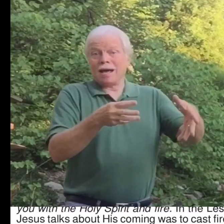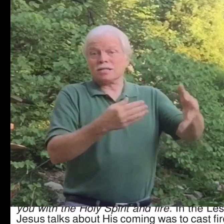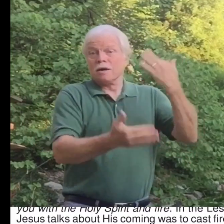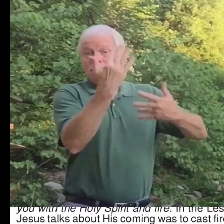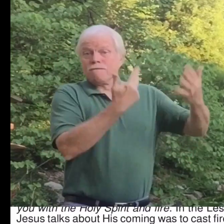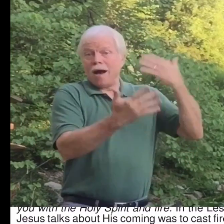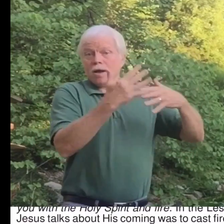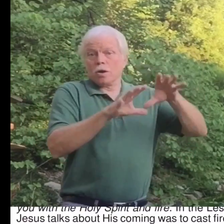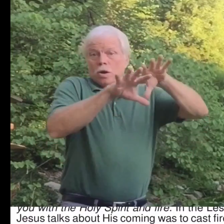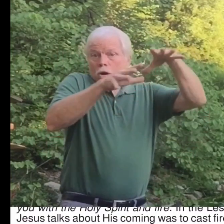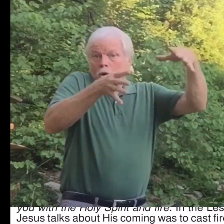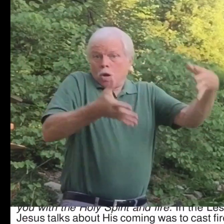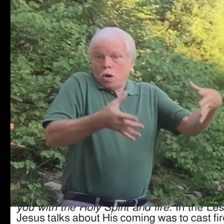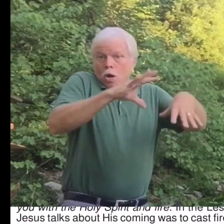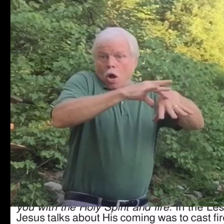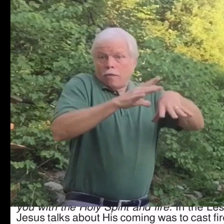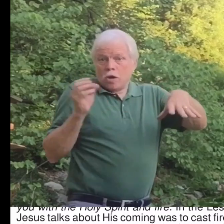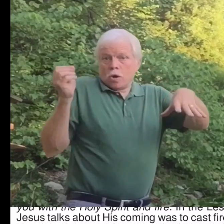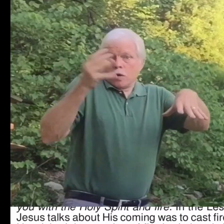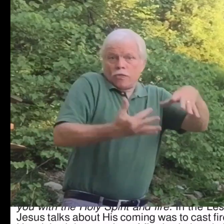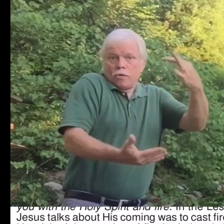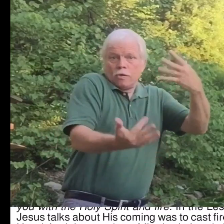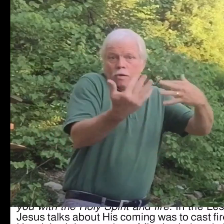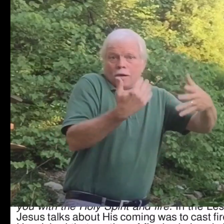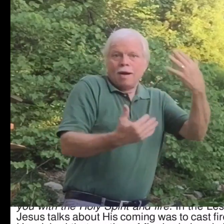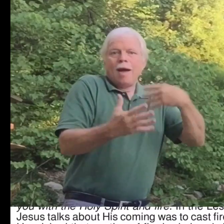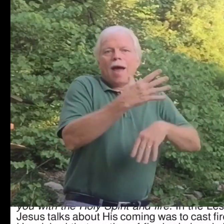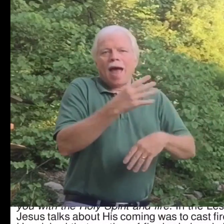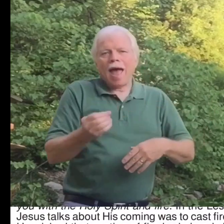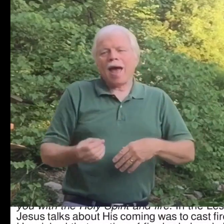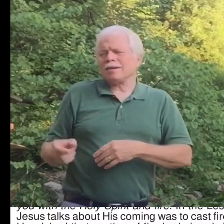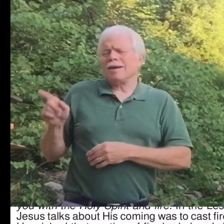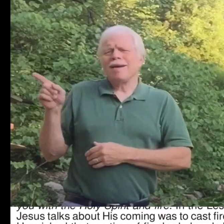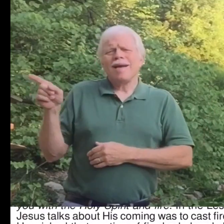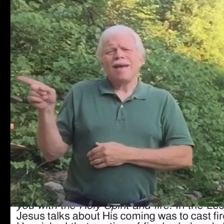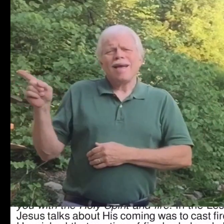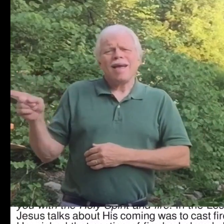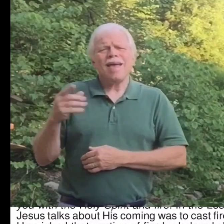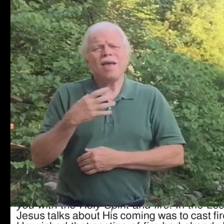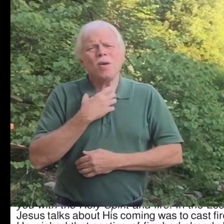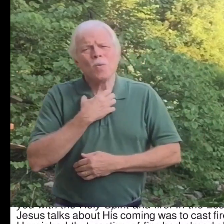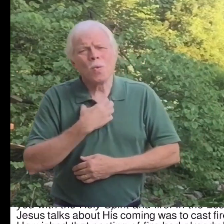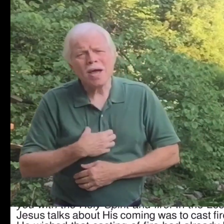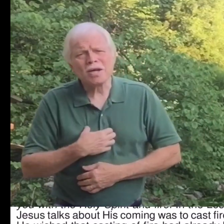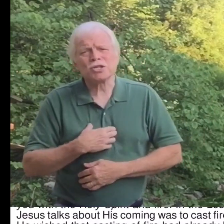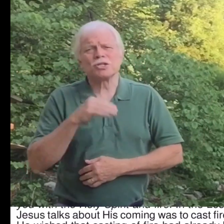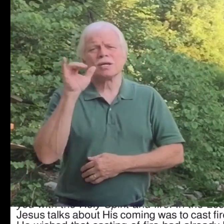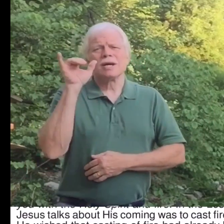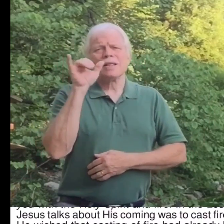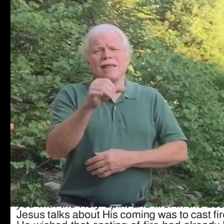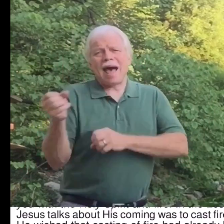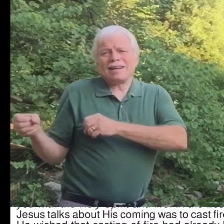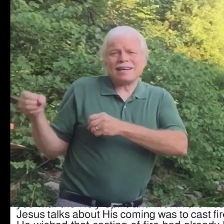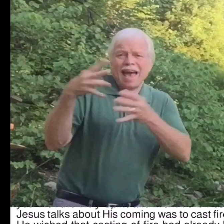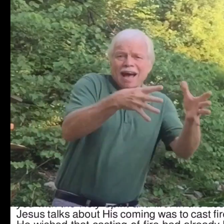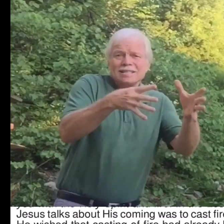cast fire on the earth. And he wished that